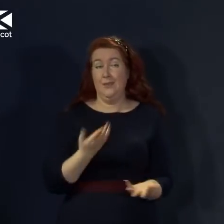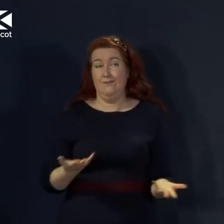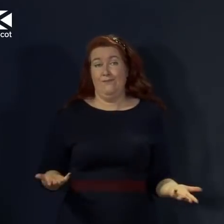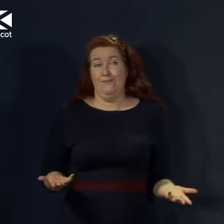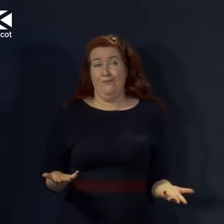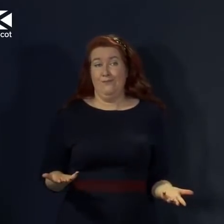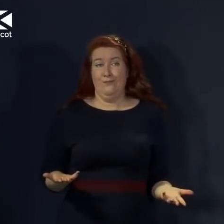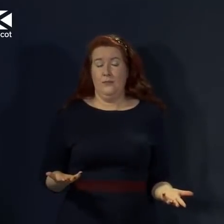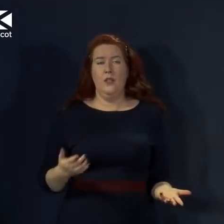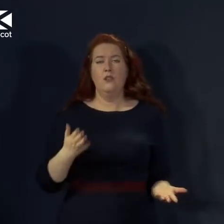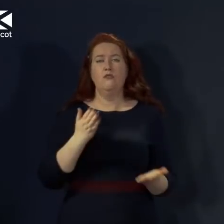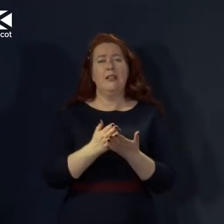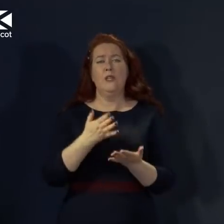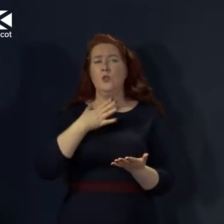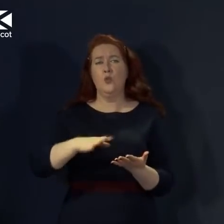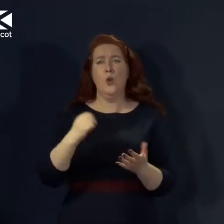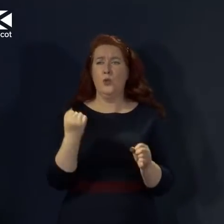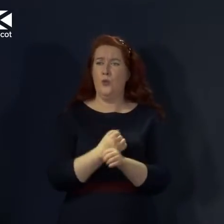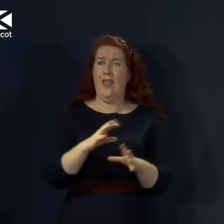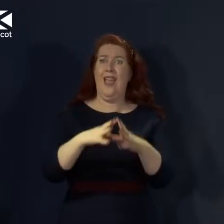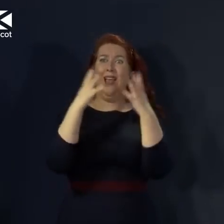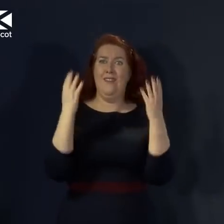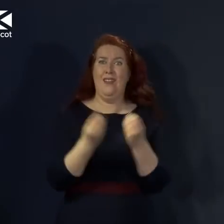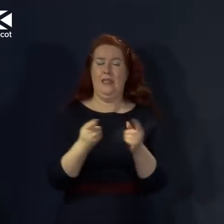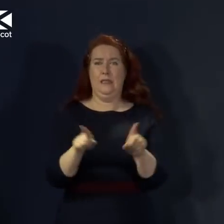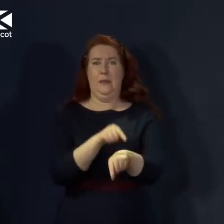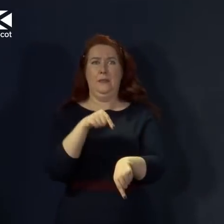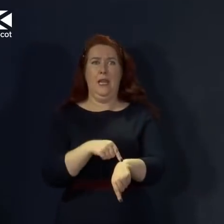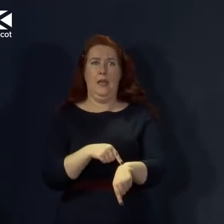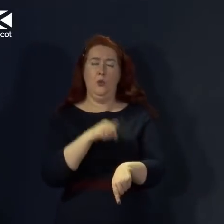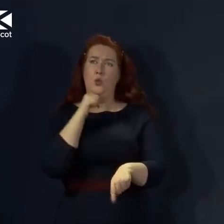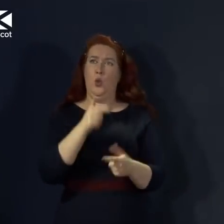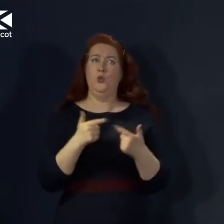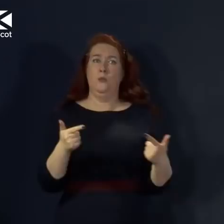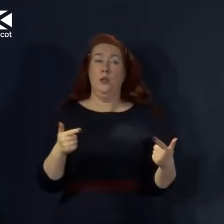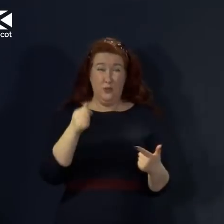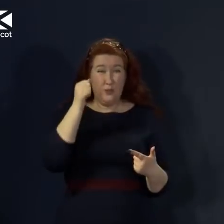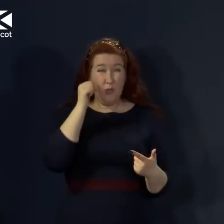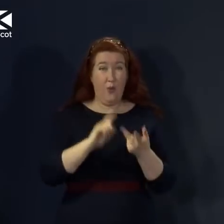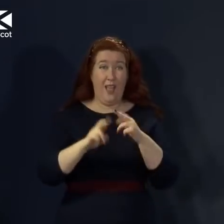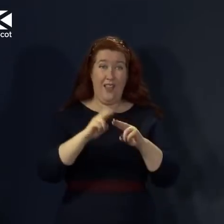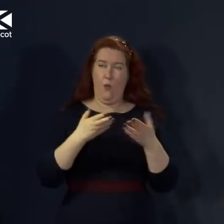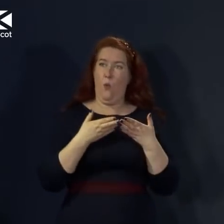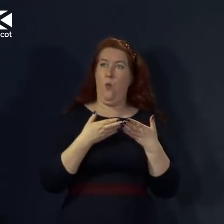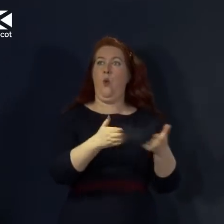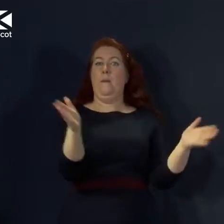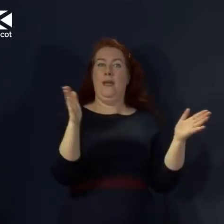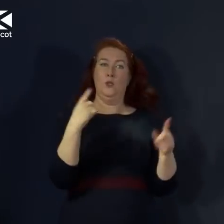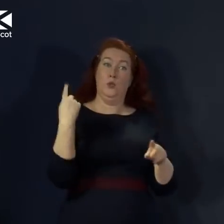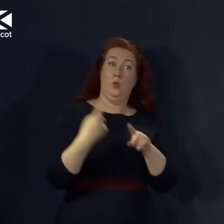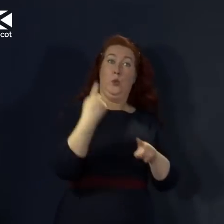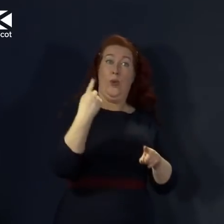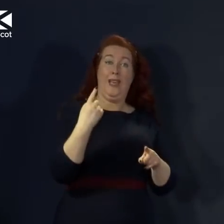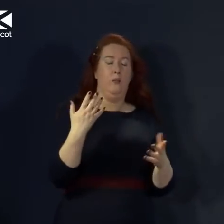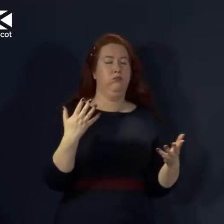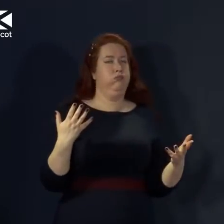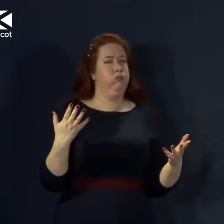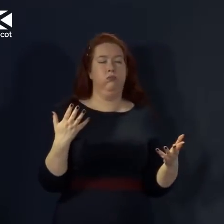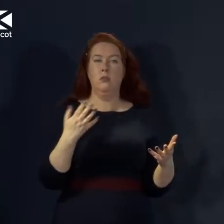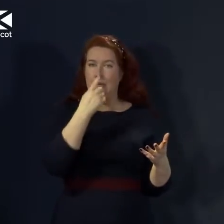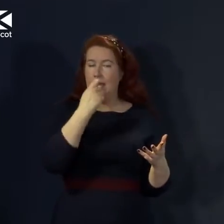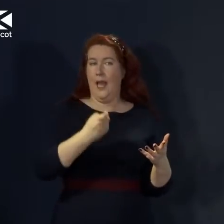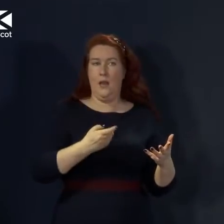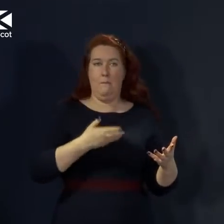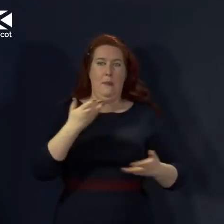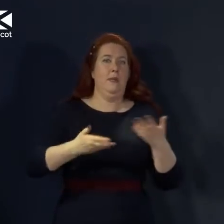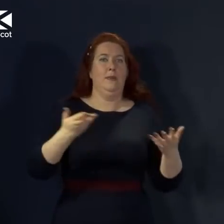case of not wanting to do everything all at once, because we know from past experience if we do that, then quickly it can